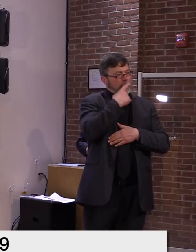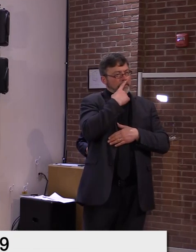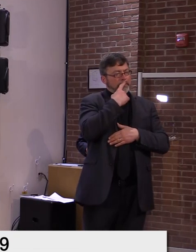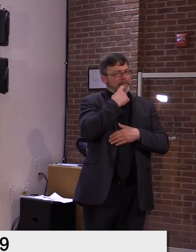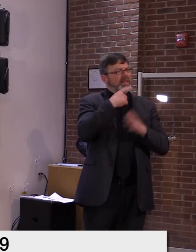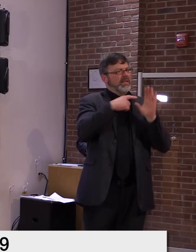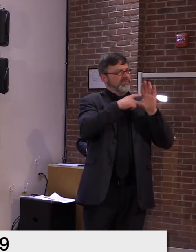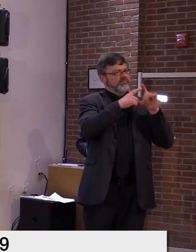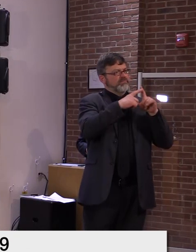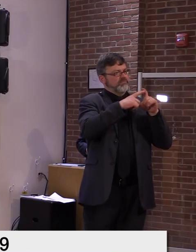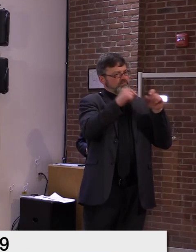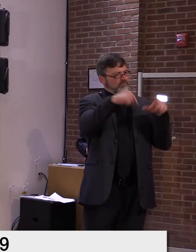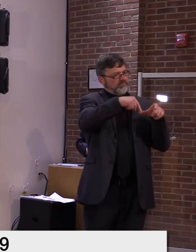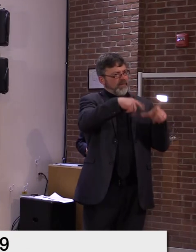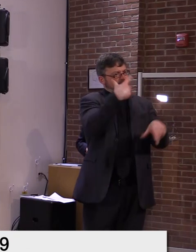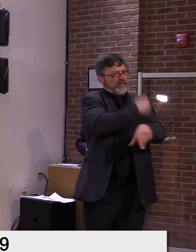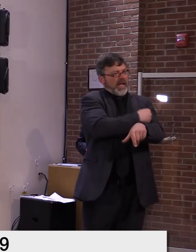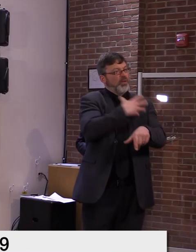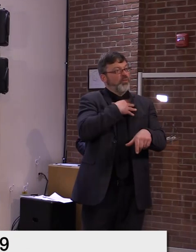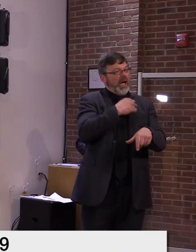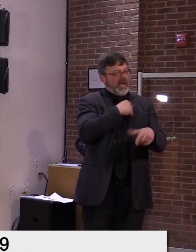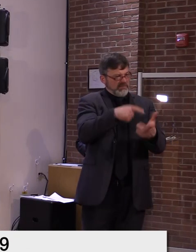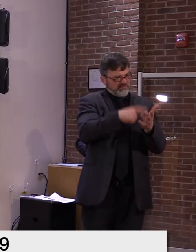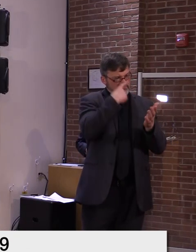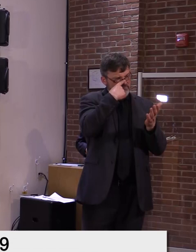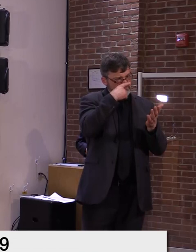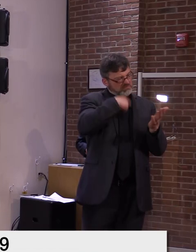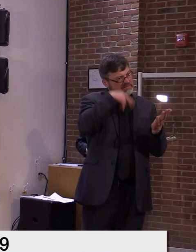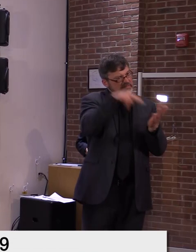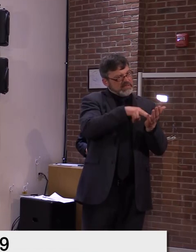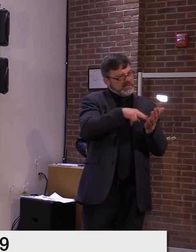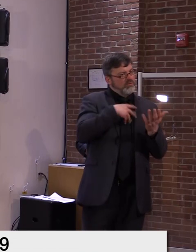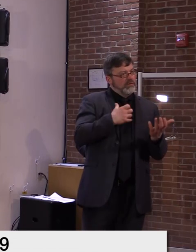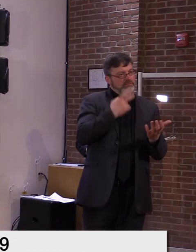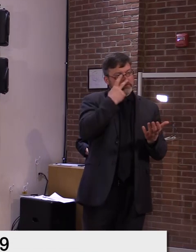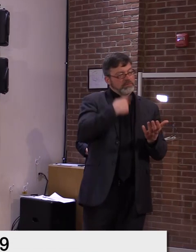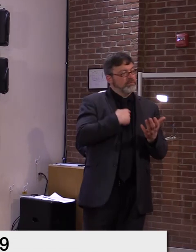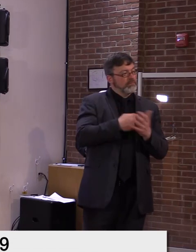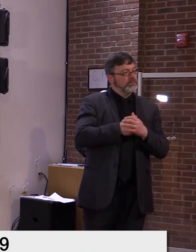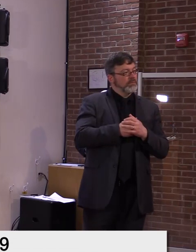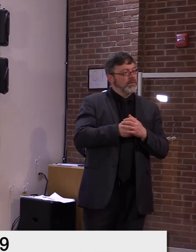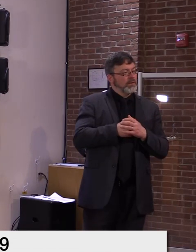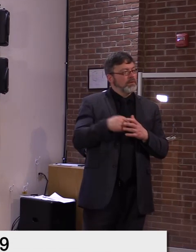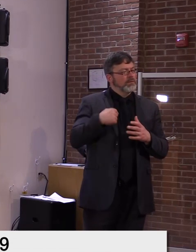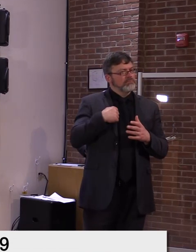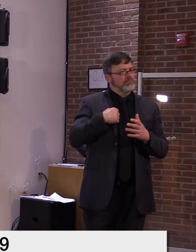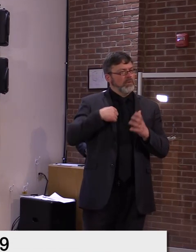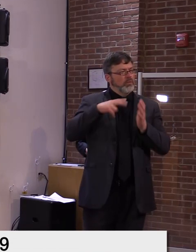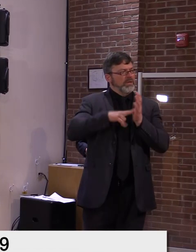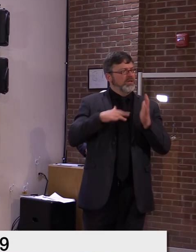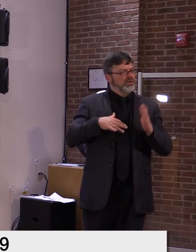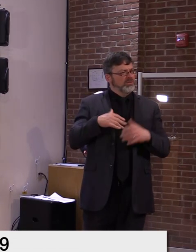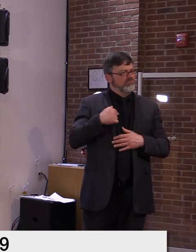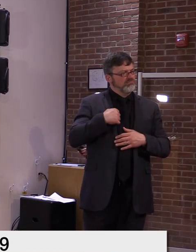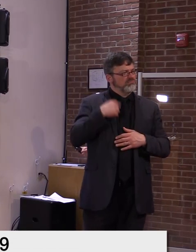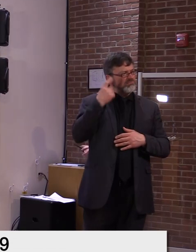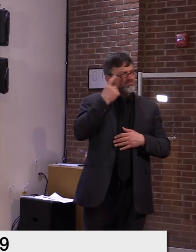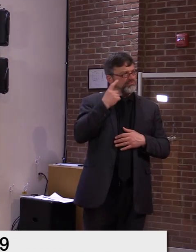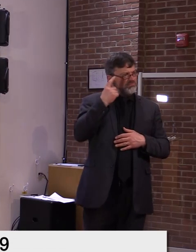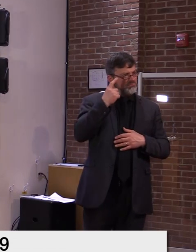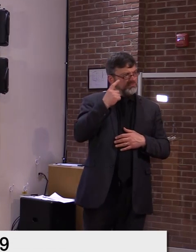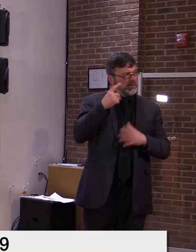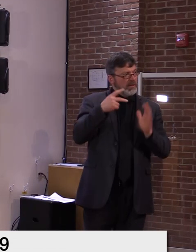to whether there are any other situations where he is likely to be asked to show his